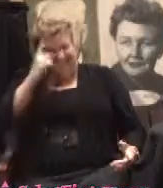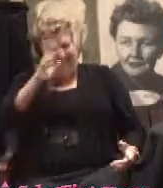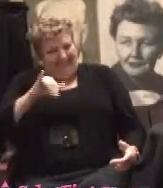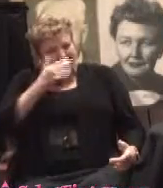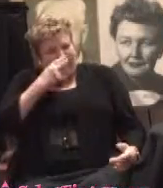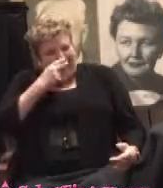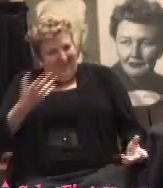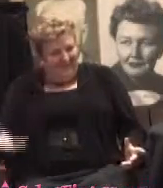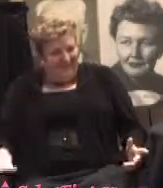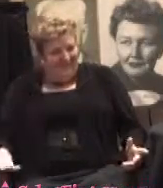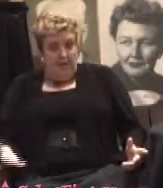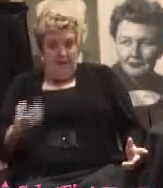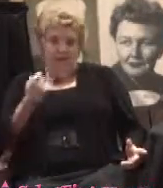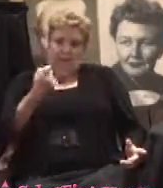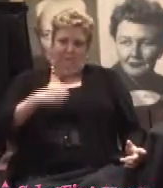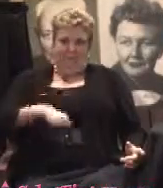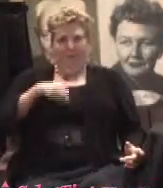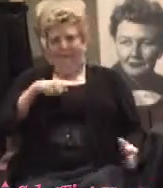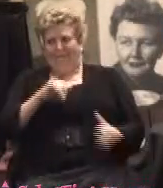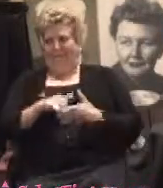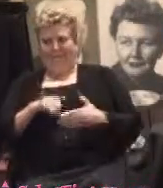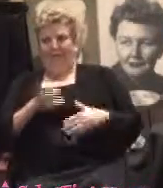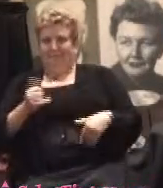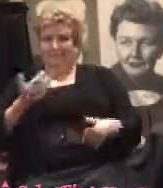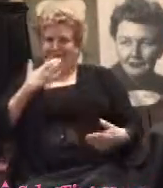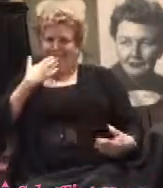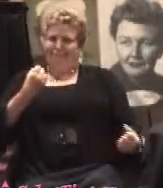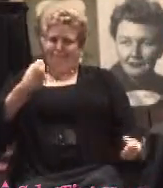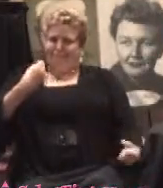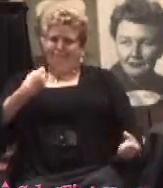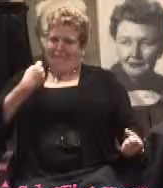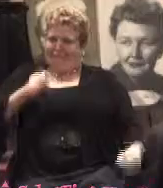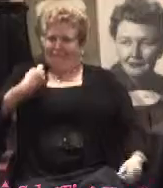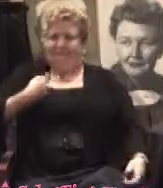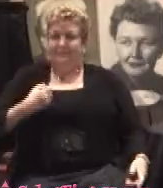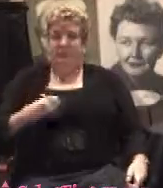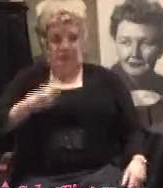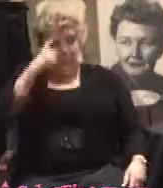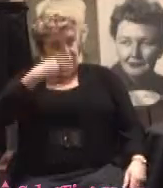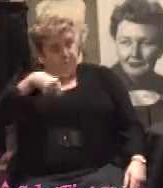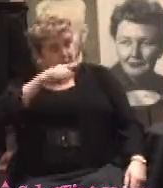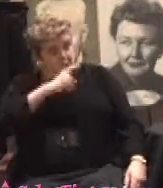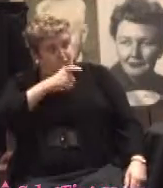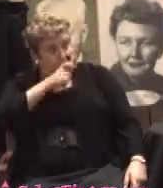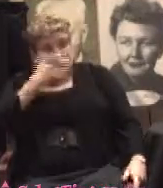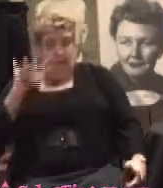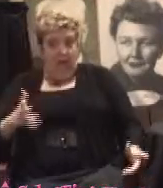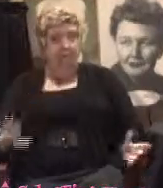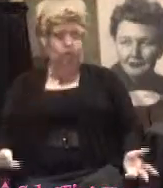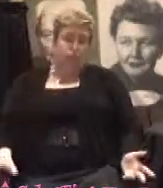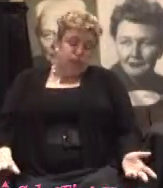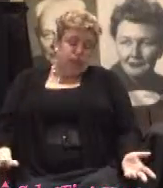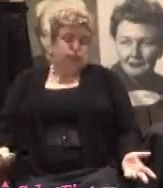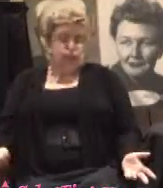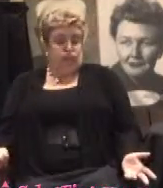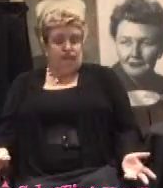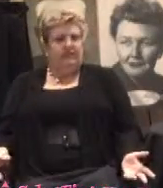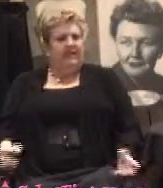I'm kind of proud of that. You know? You guys may think you drank a lot. It's a hard profession, you